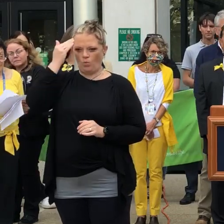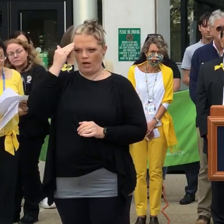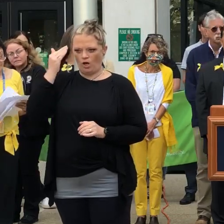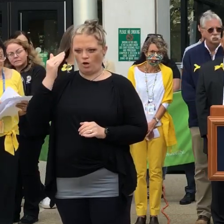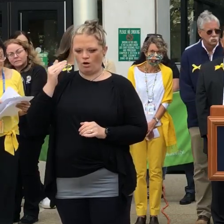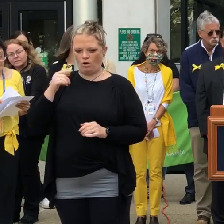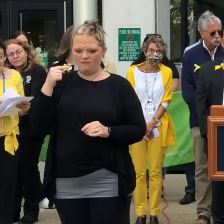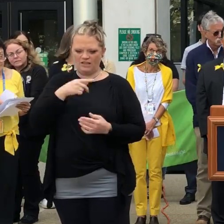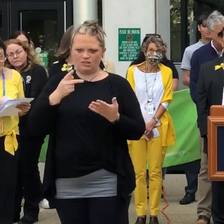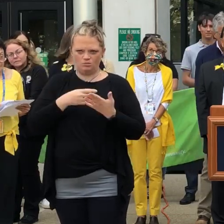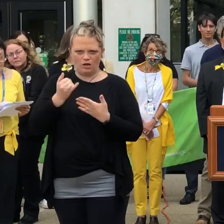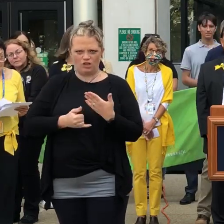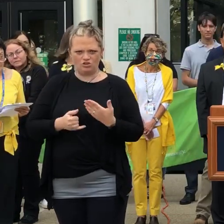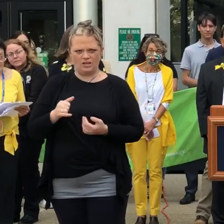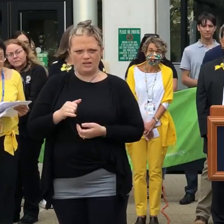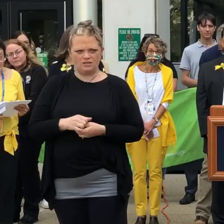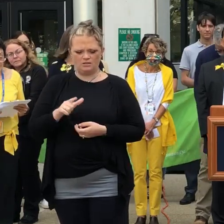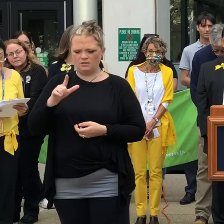Means Project, the